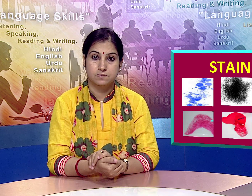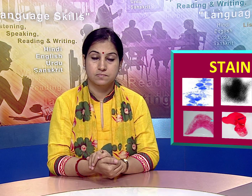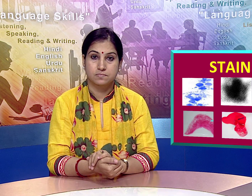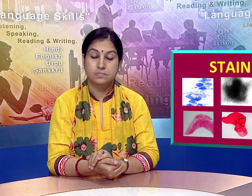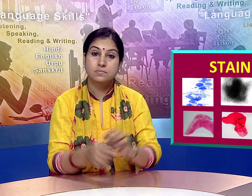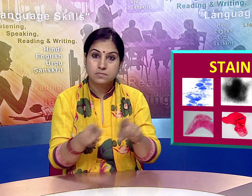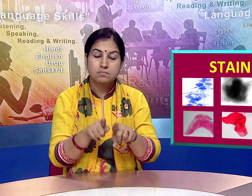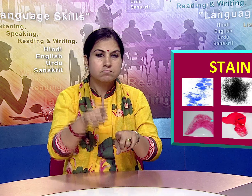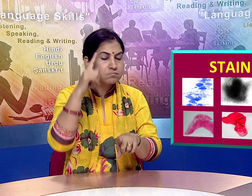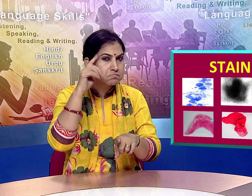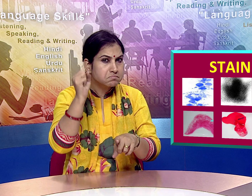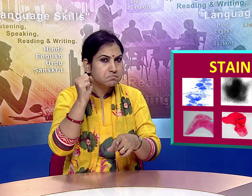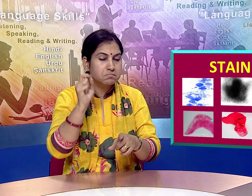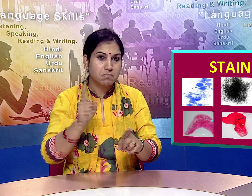Also to be noted,